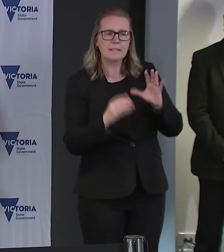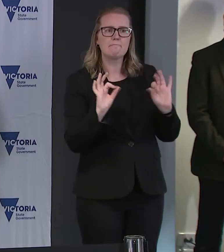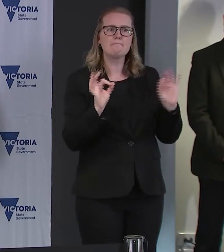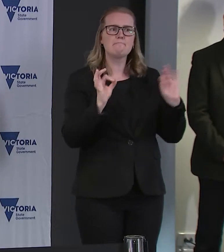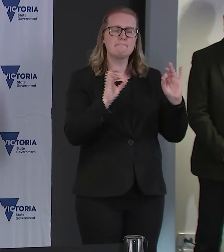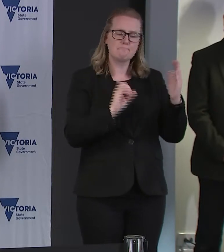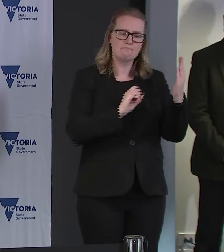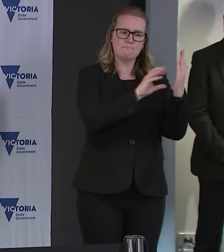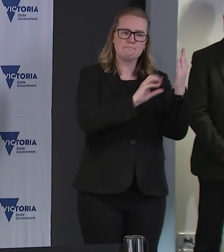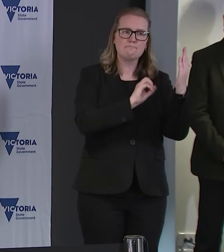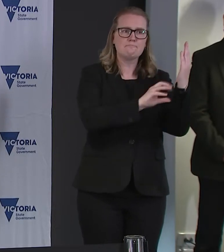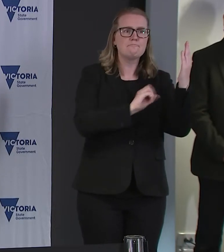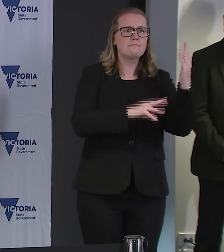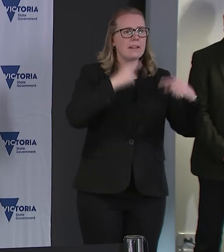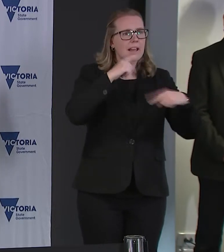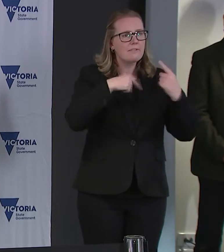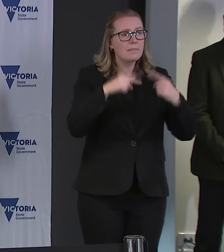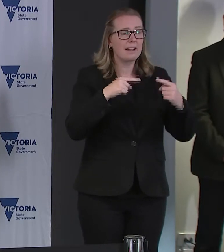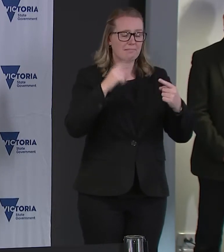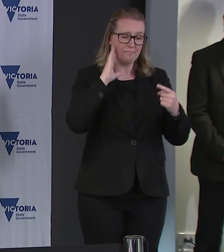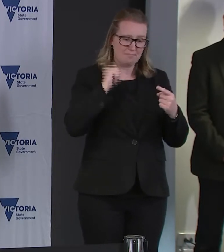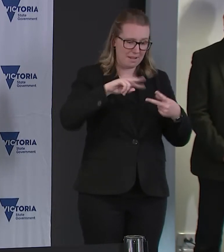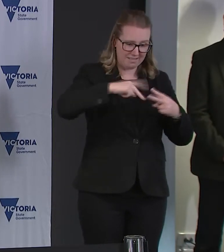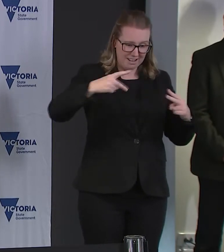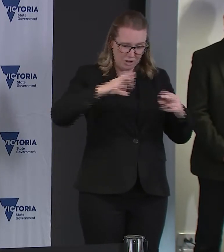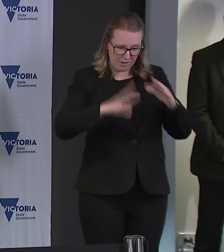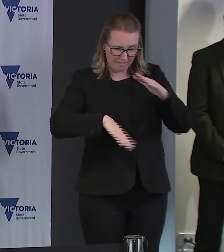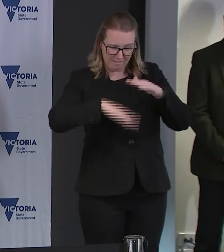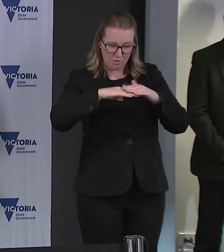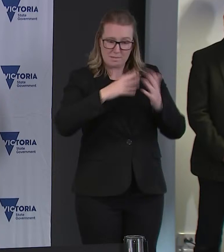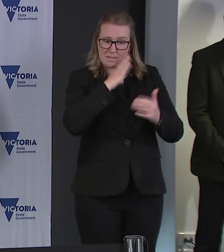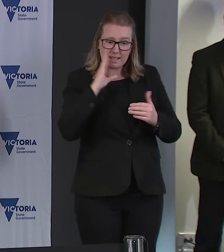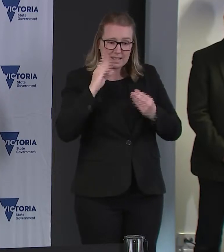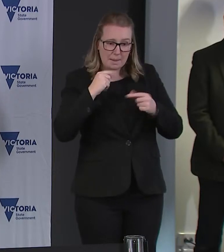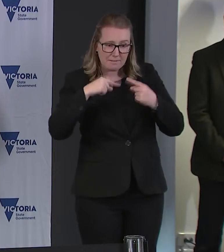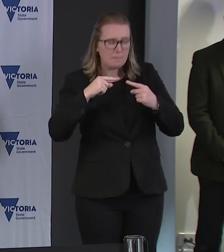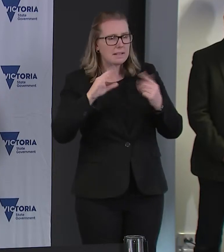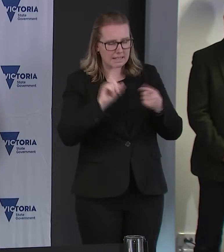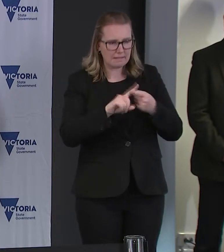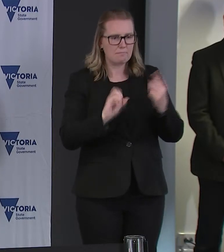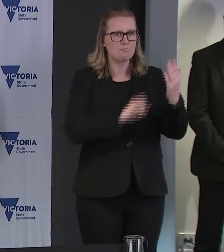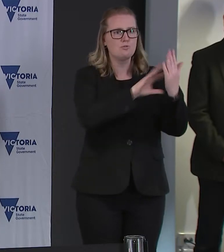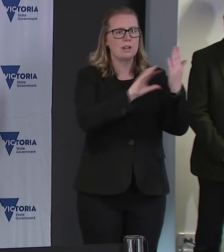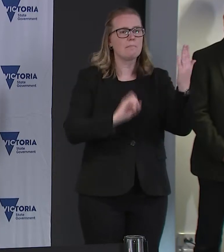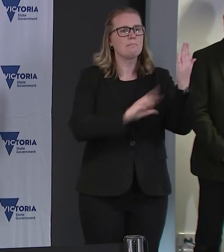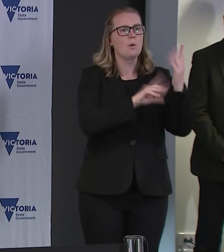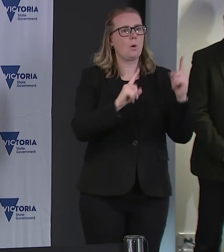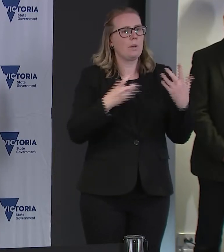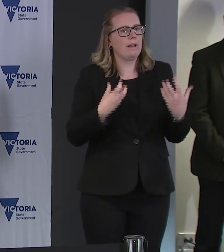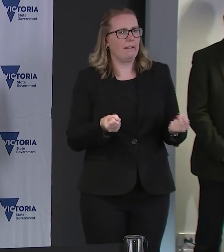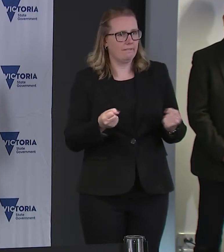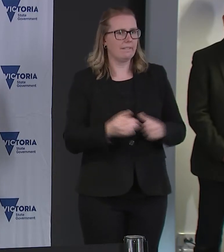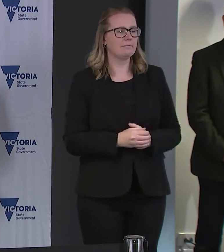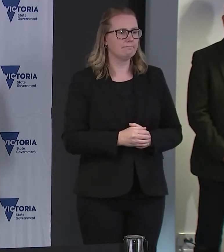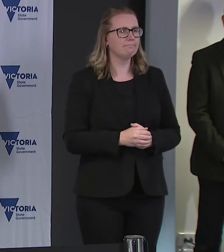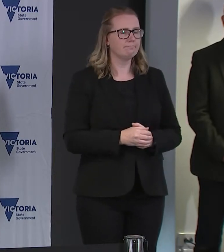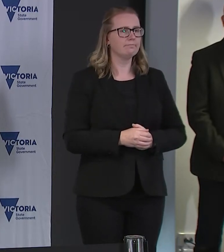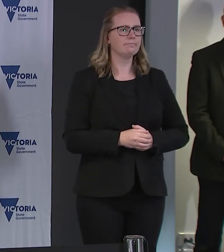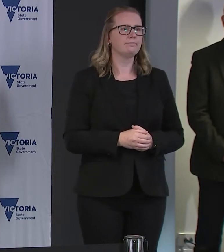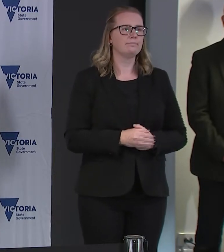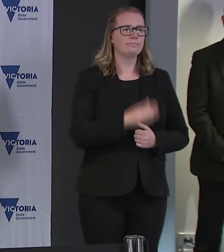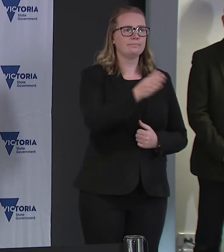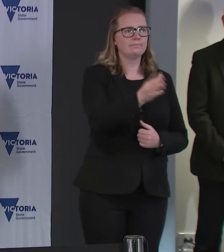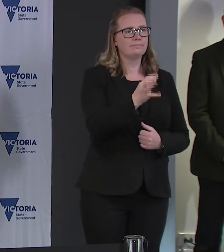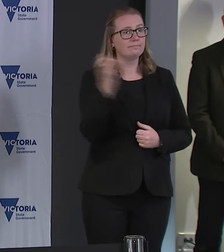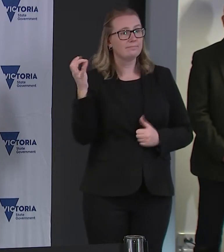AUSTRACR, including the incomplete sequences, and there so far is no match with what is available in AUSTRACR. And in regards to